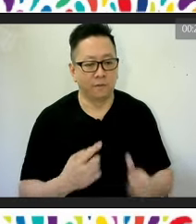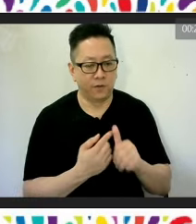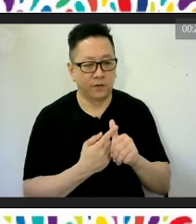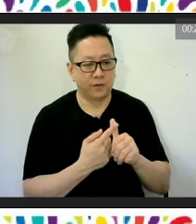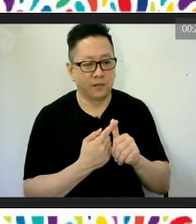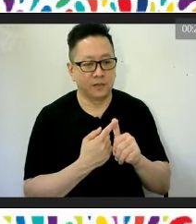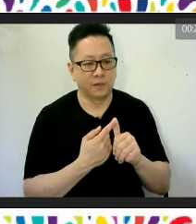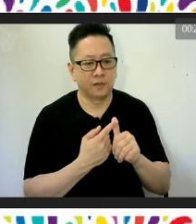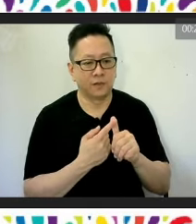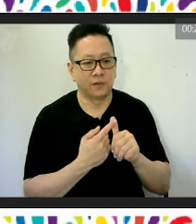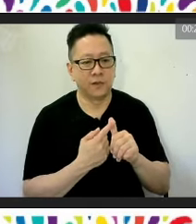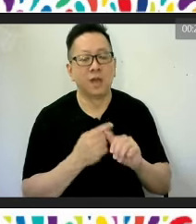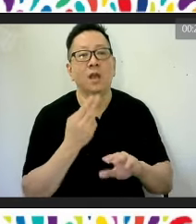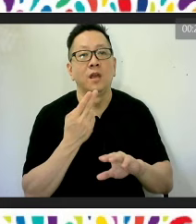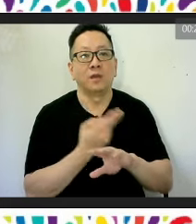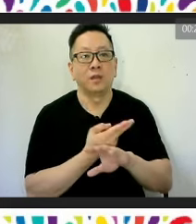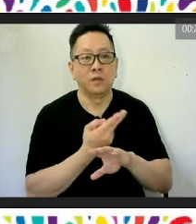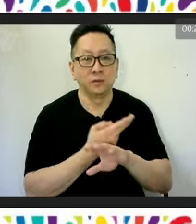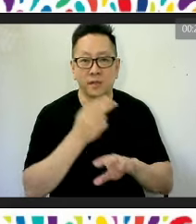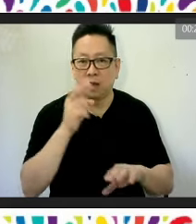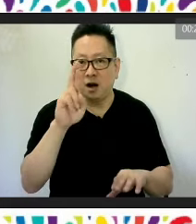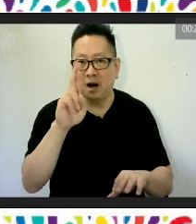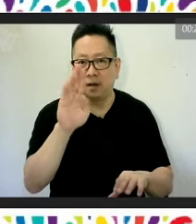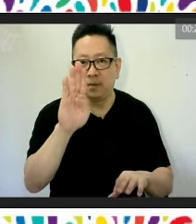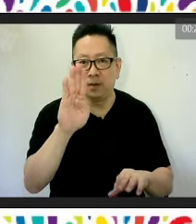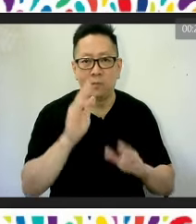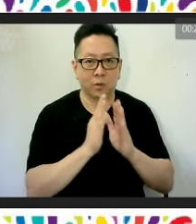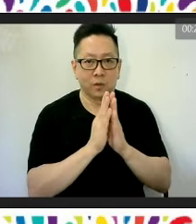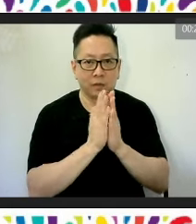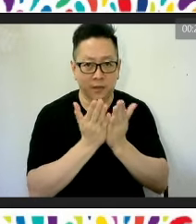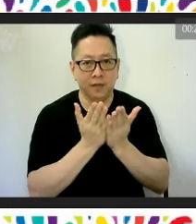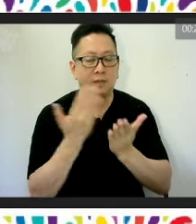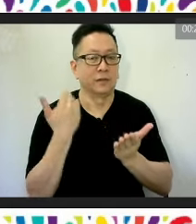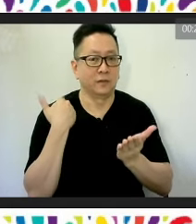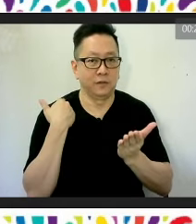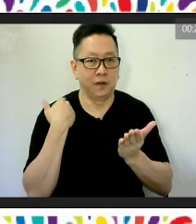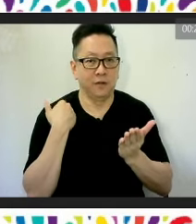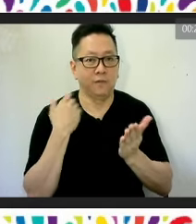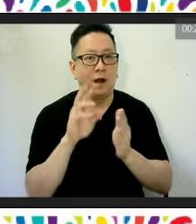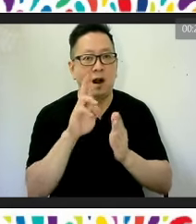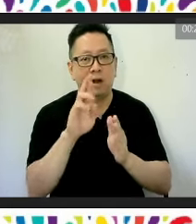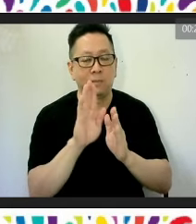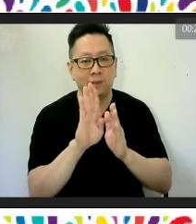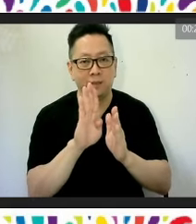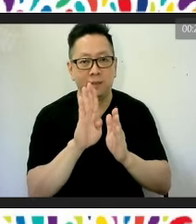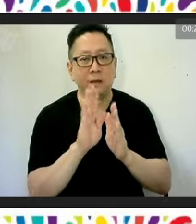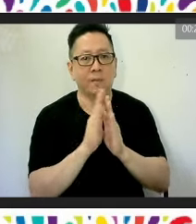okay, first, use the RB book. Okay, you have